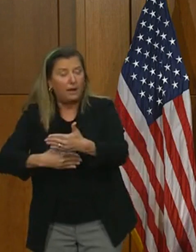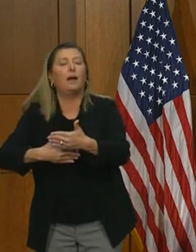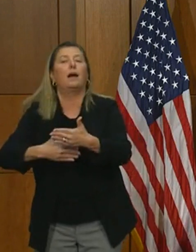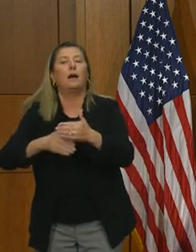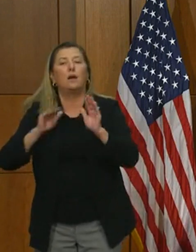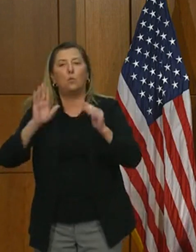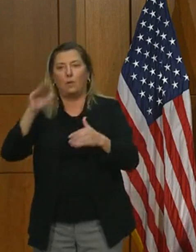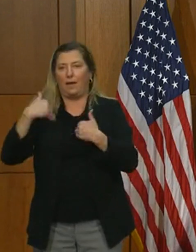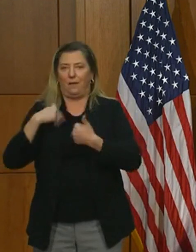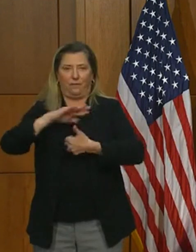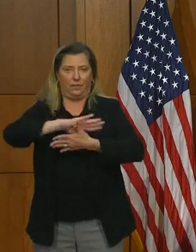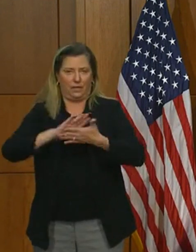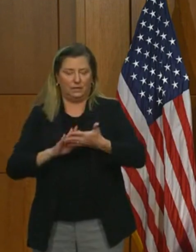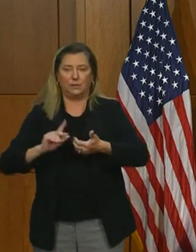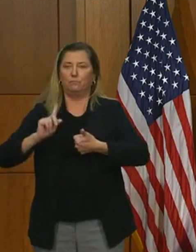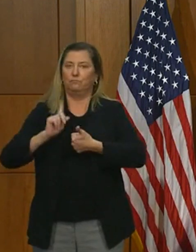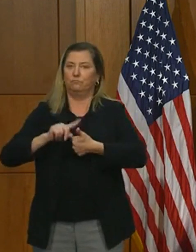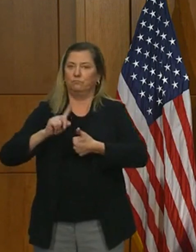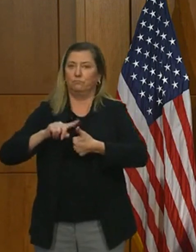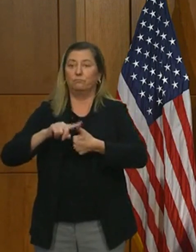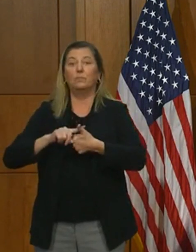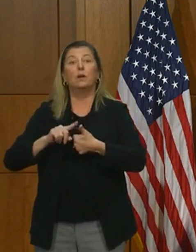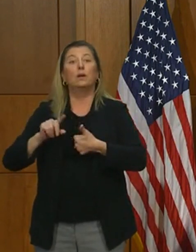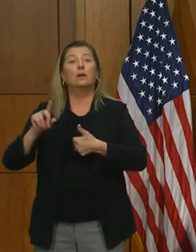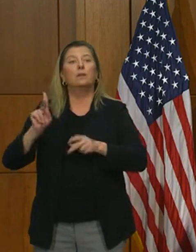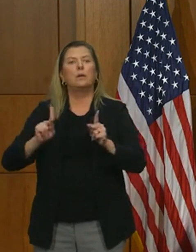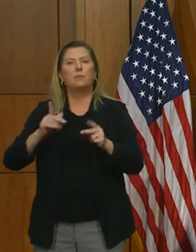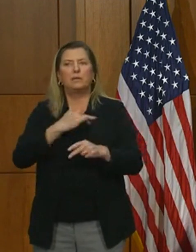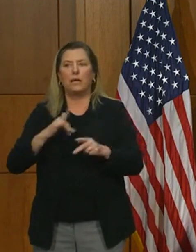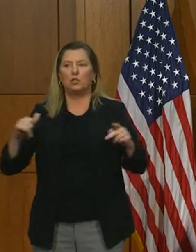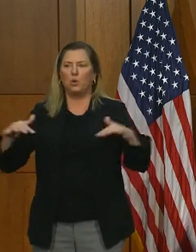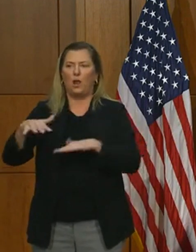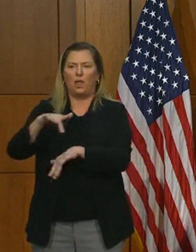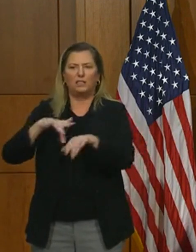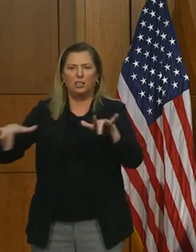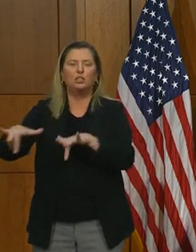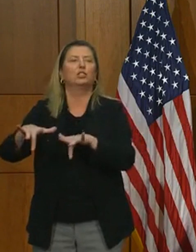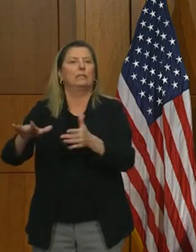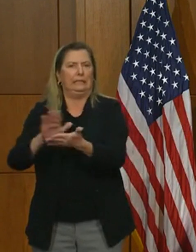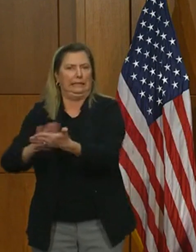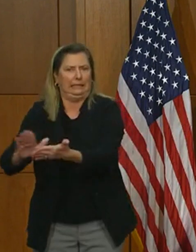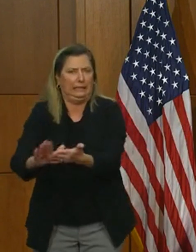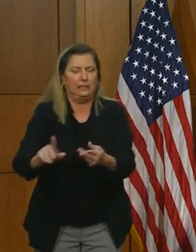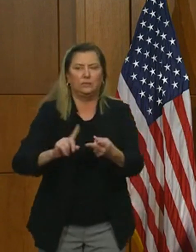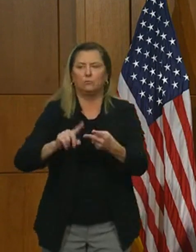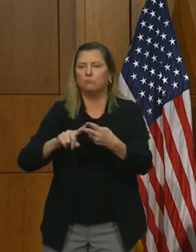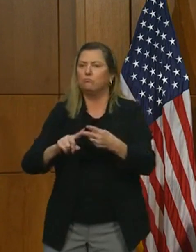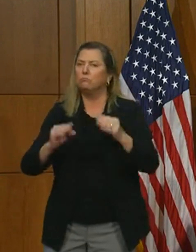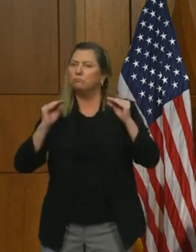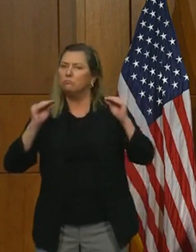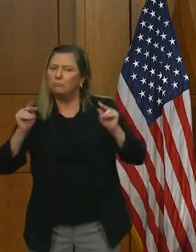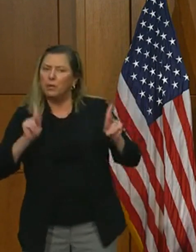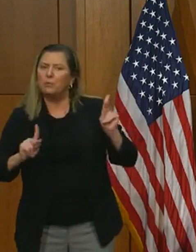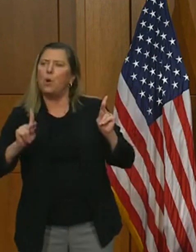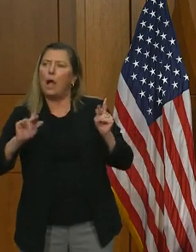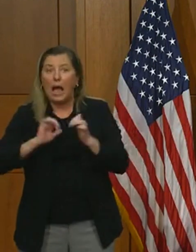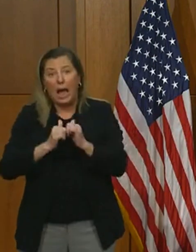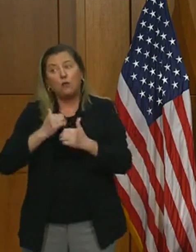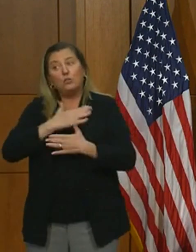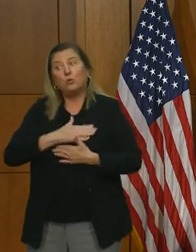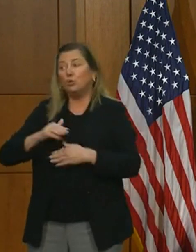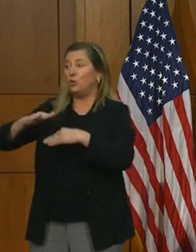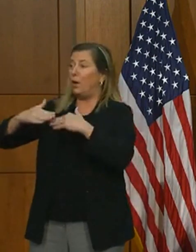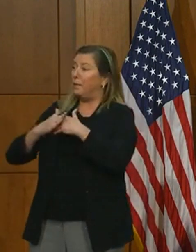the following: cleaning high-touch surfaces, educating guests on how they can enjoy the beach